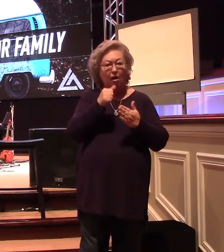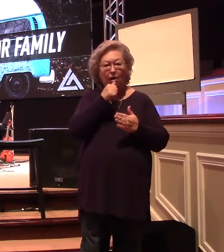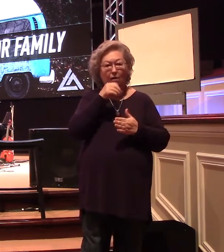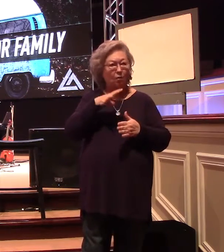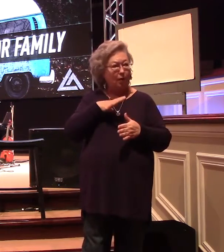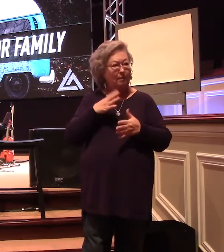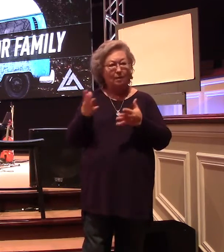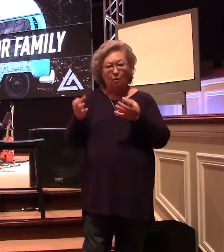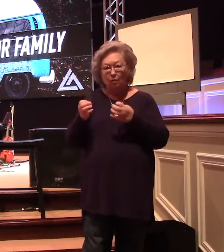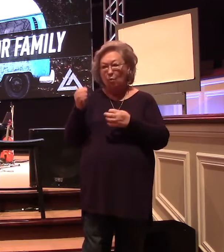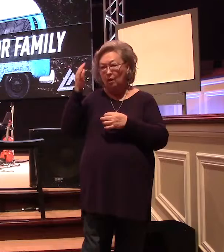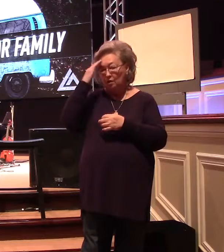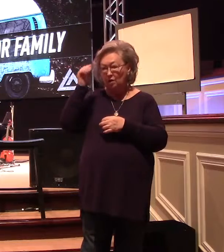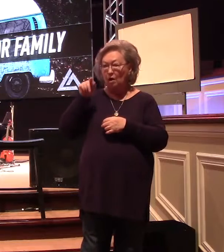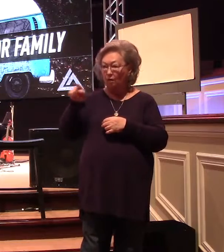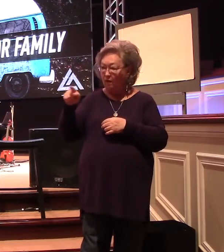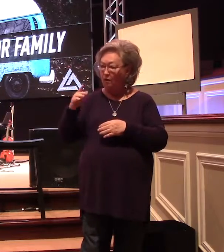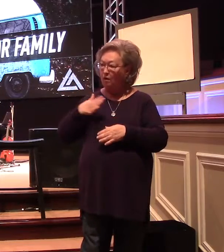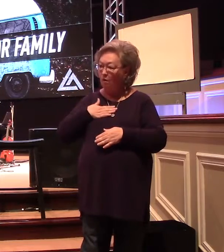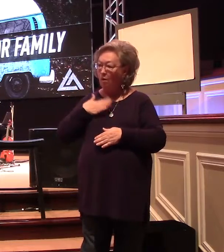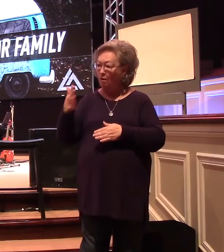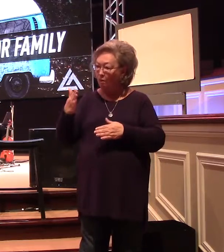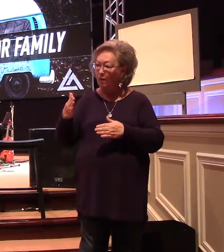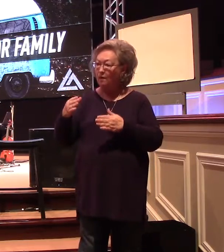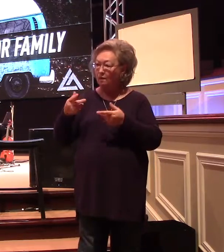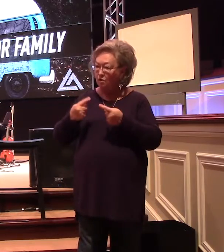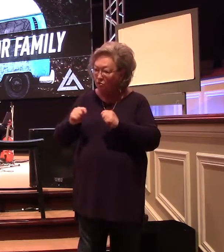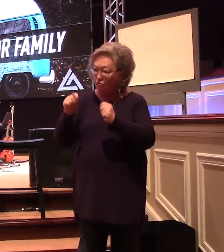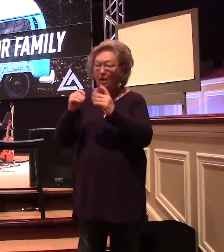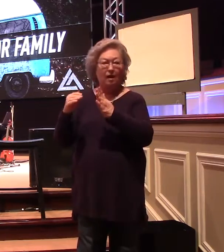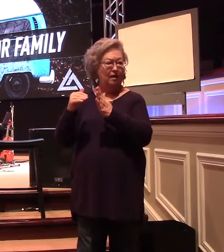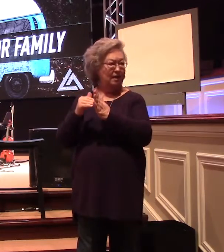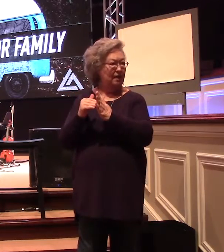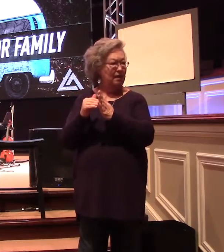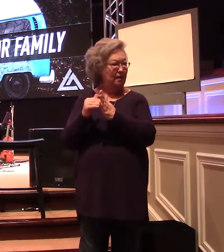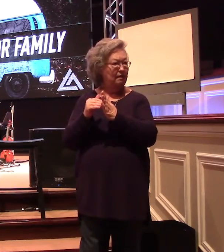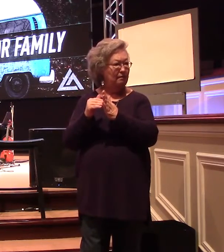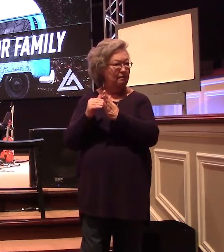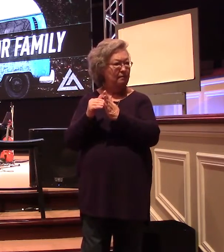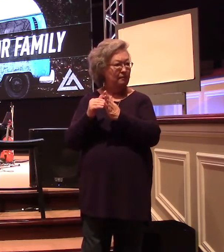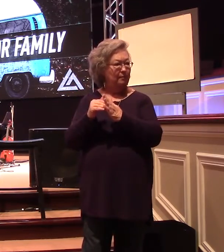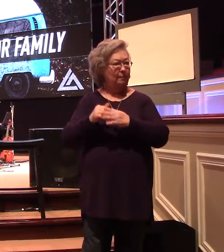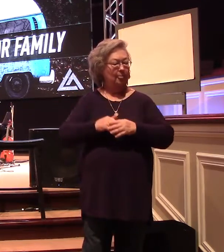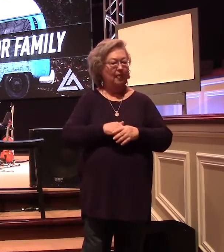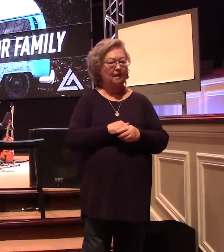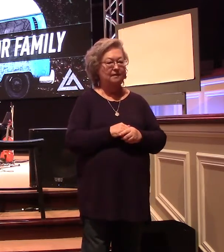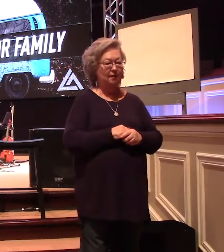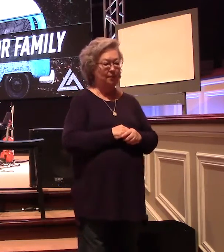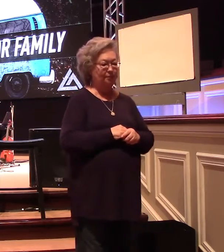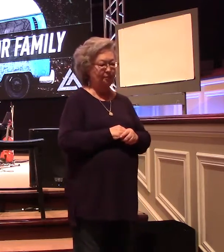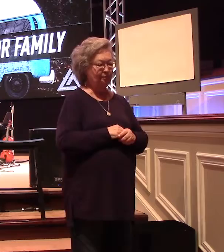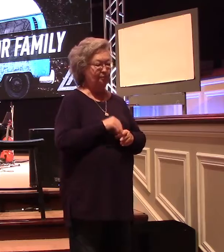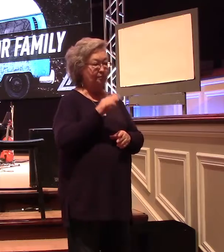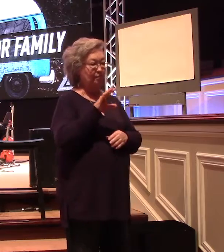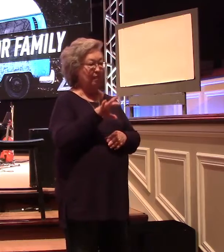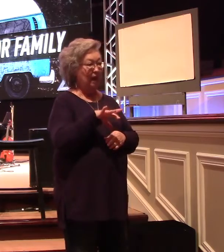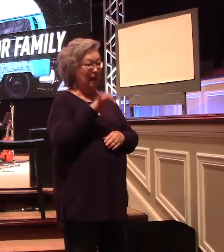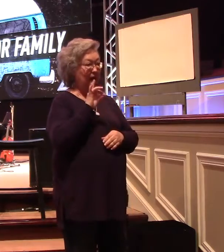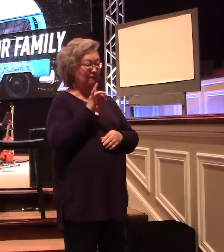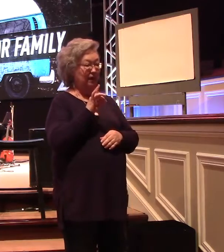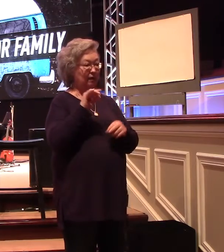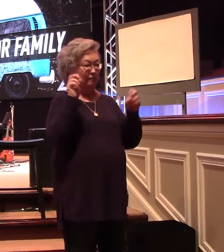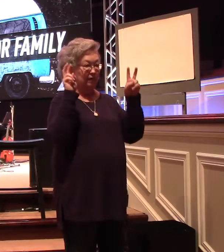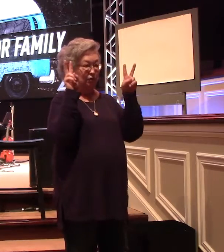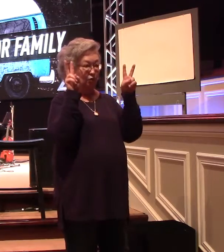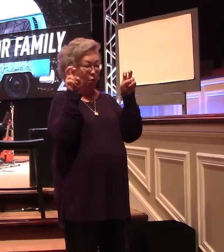this. And I came across this this quote by Winston Churchill a couple years